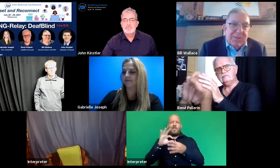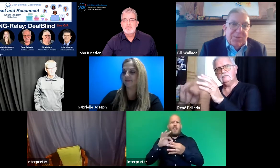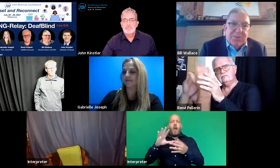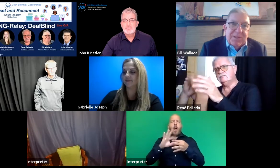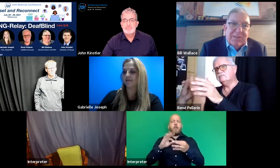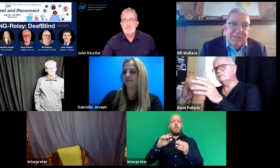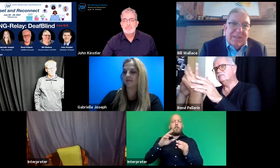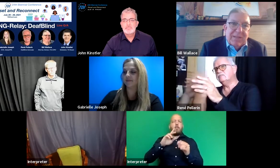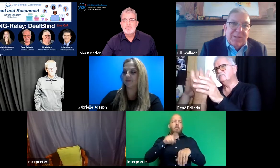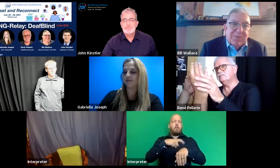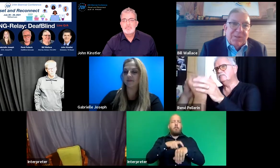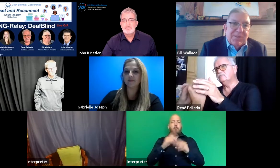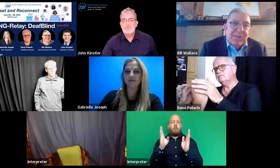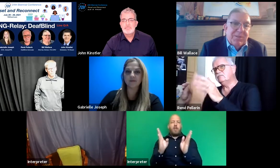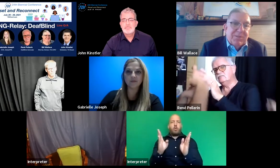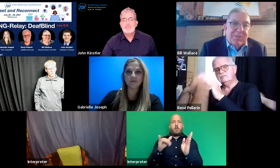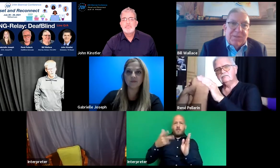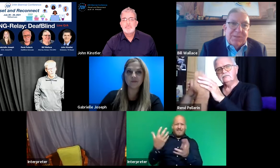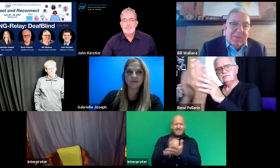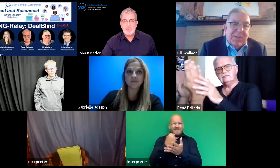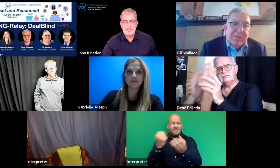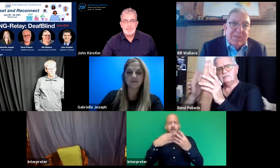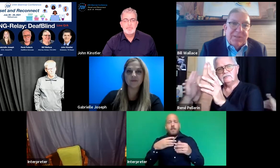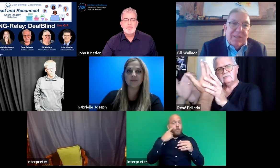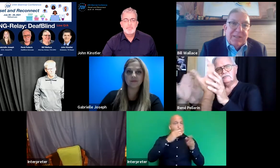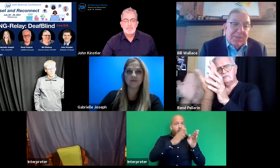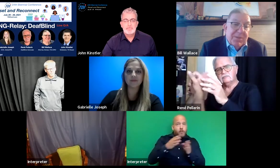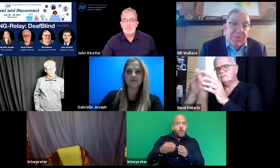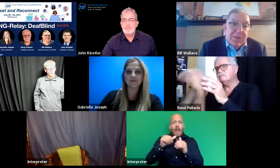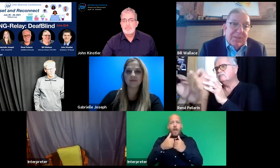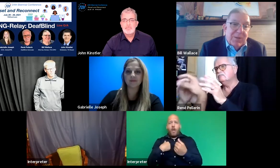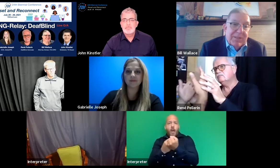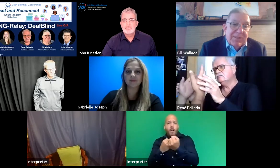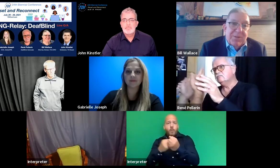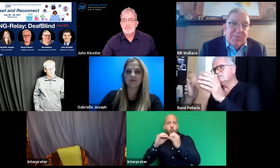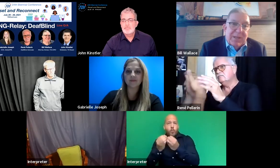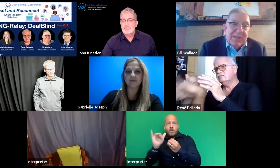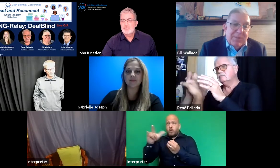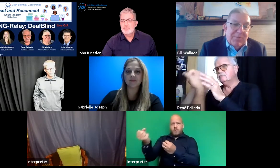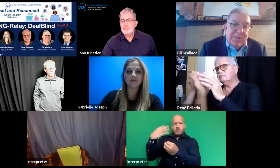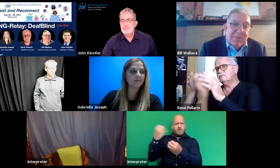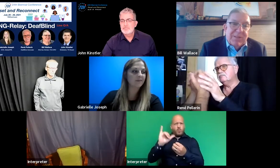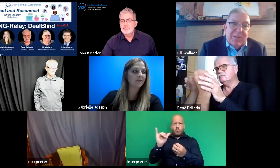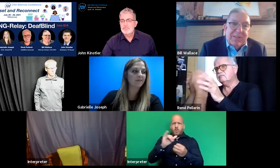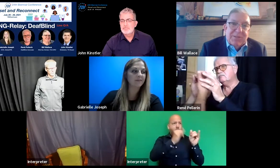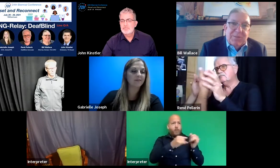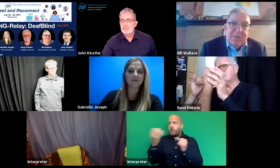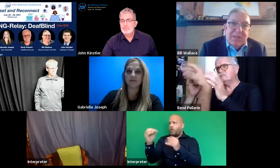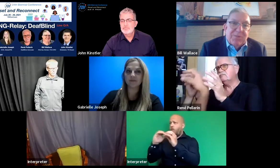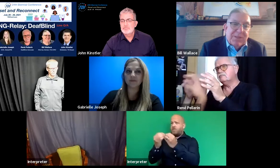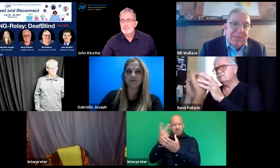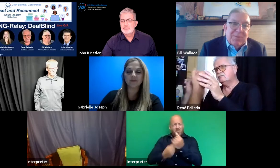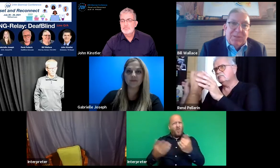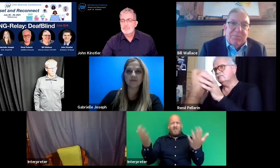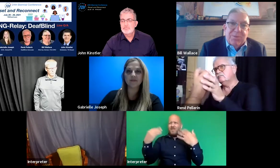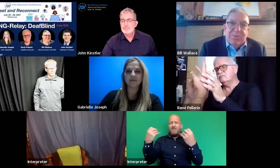as individuals and advocates organizations, to file comments and let us know what is good about NGRelay, what needs to be